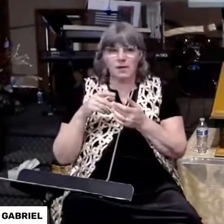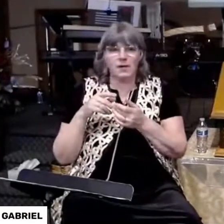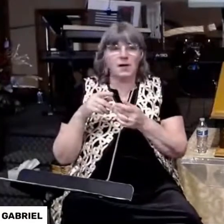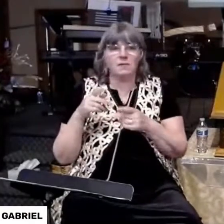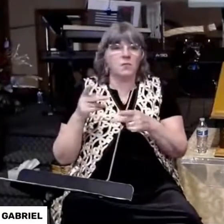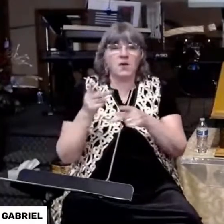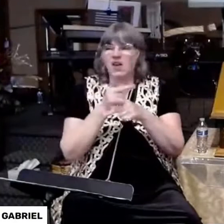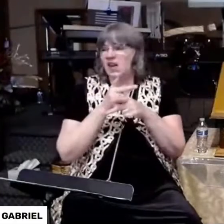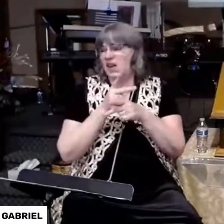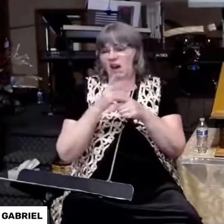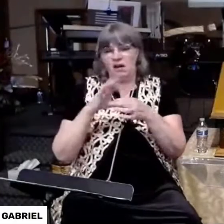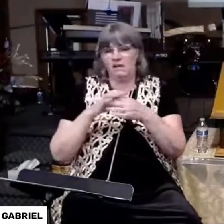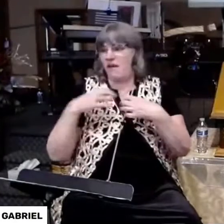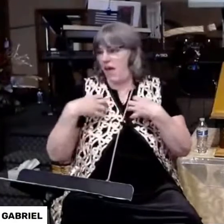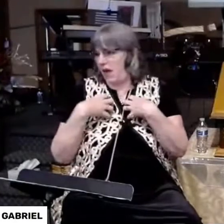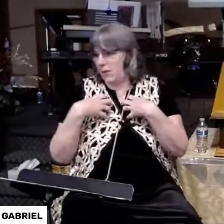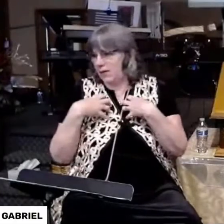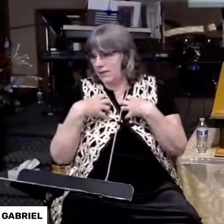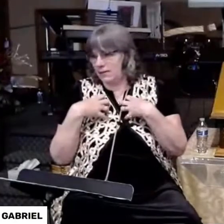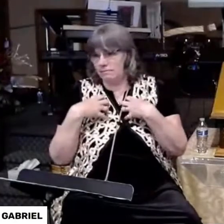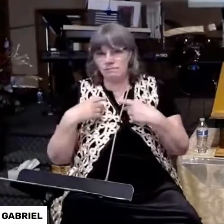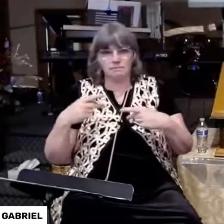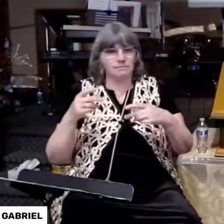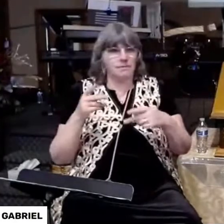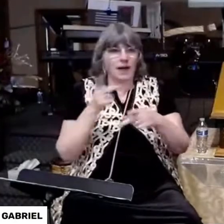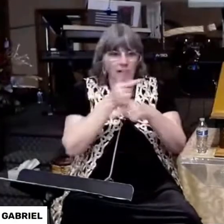animals, the care of the land,